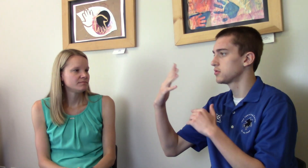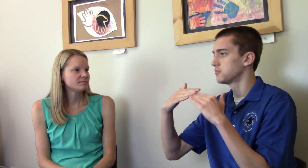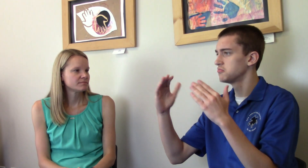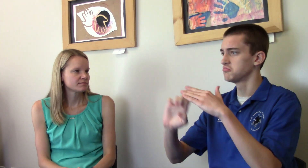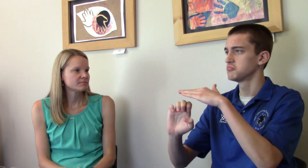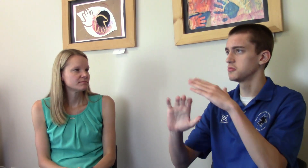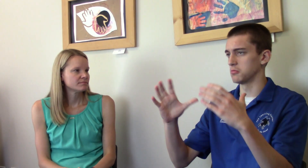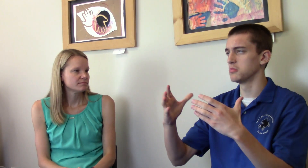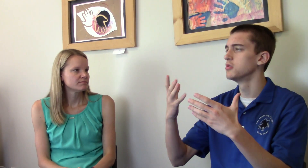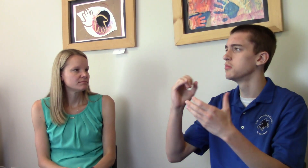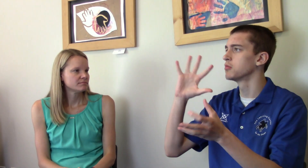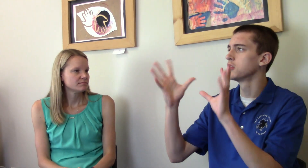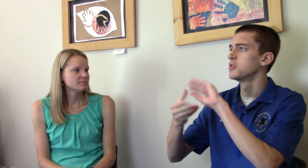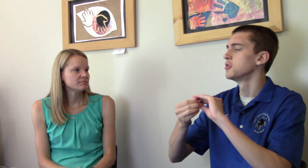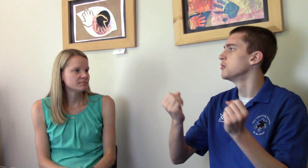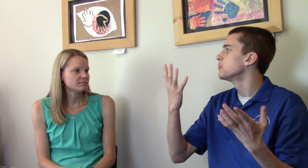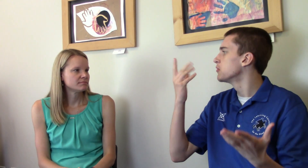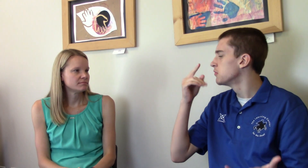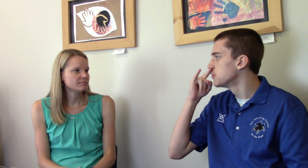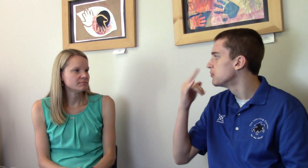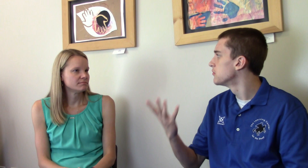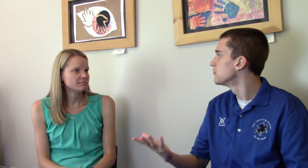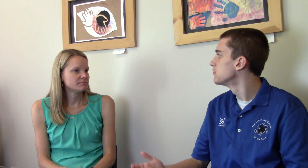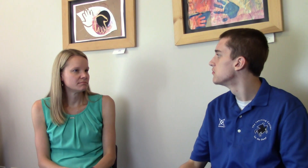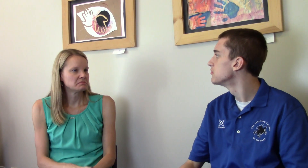So your school will have how many students in it?